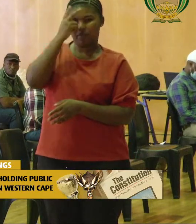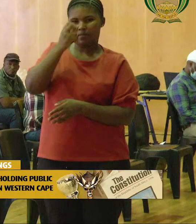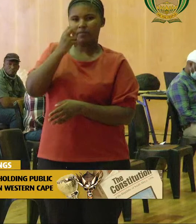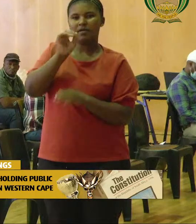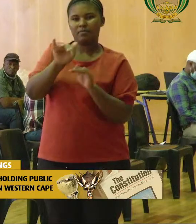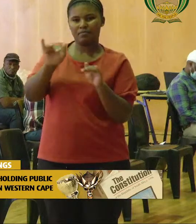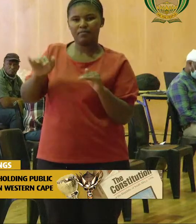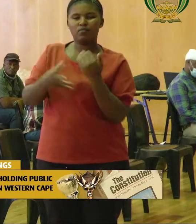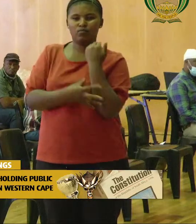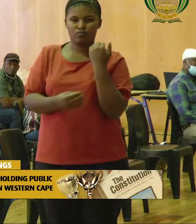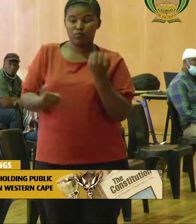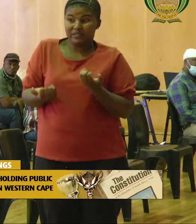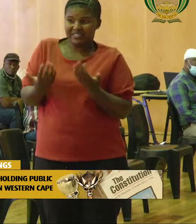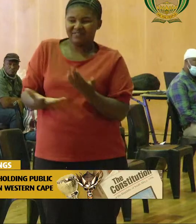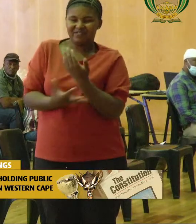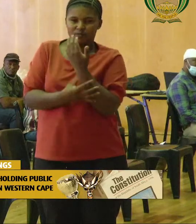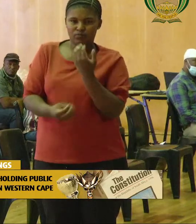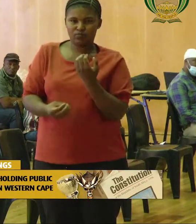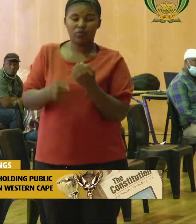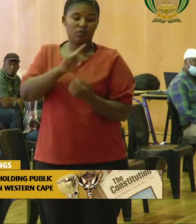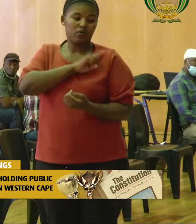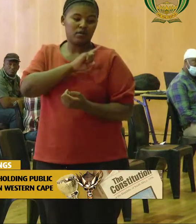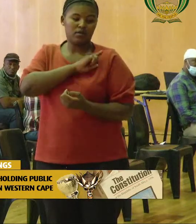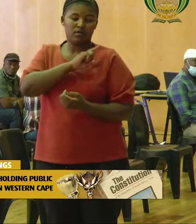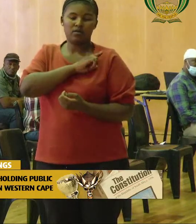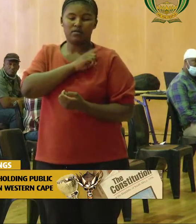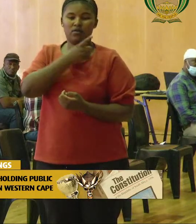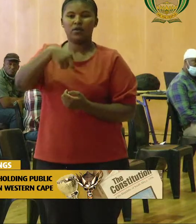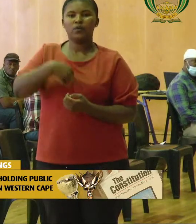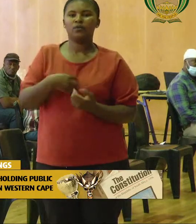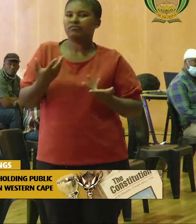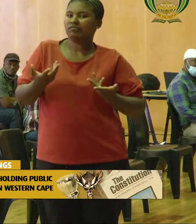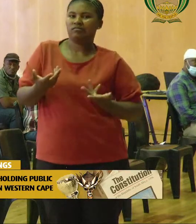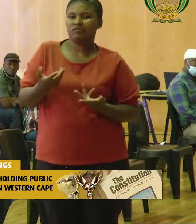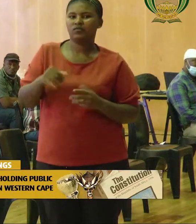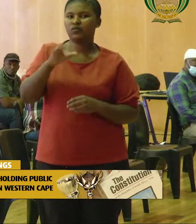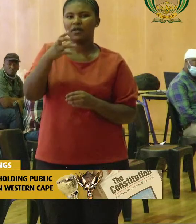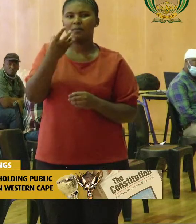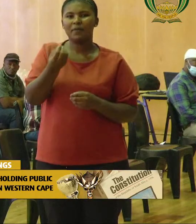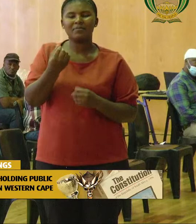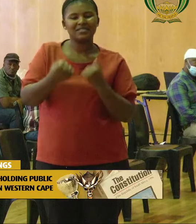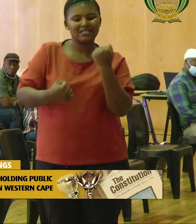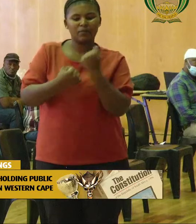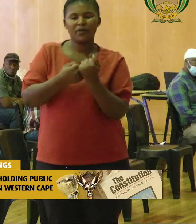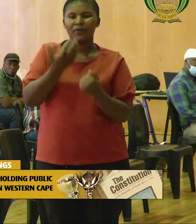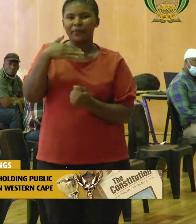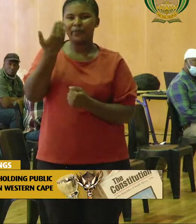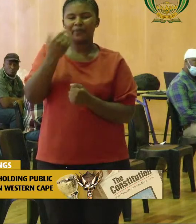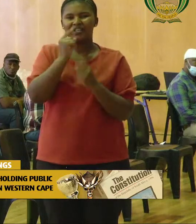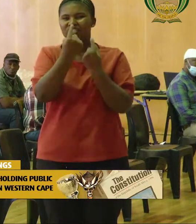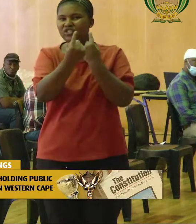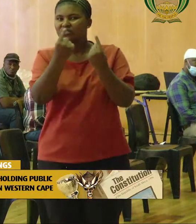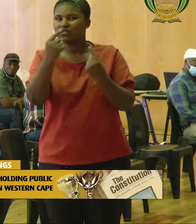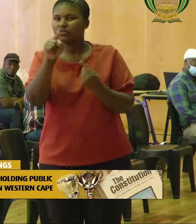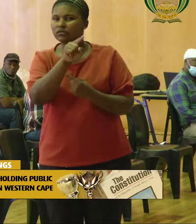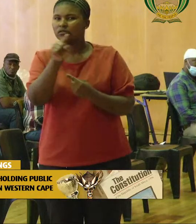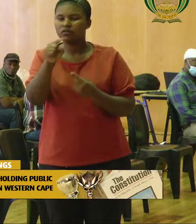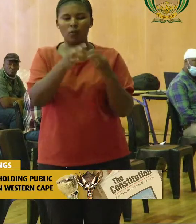very poor, the services, because of we are not getting enough support from each and every